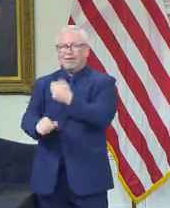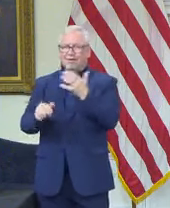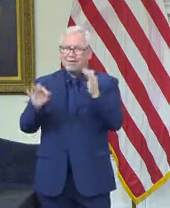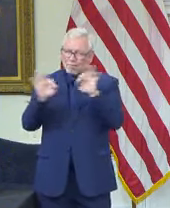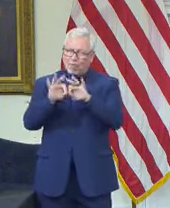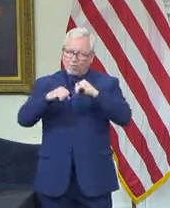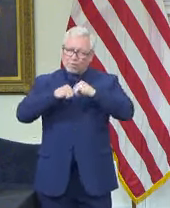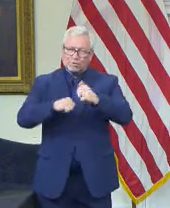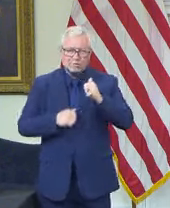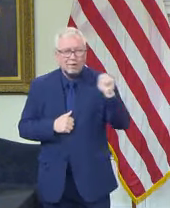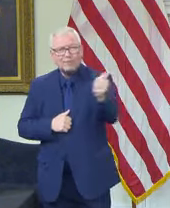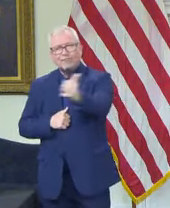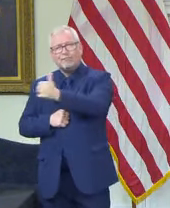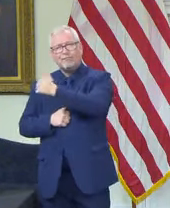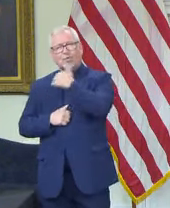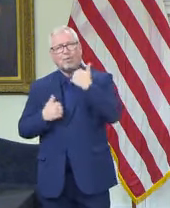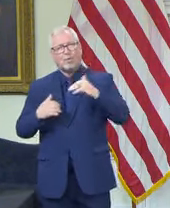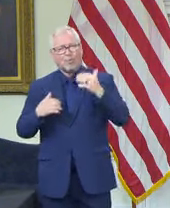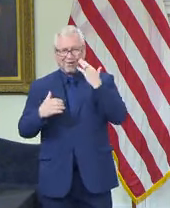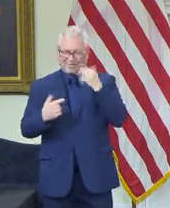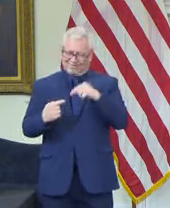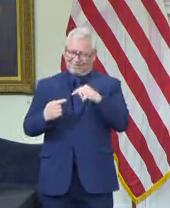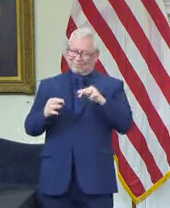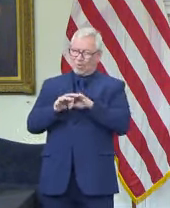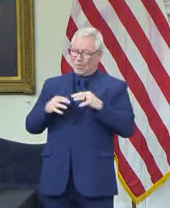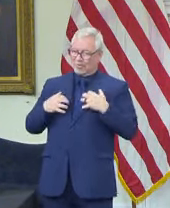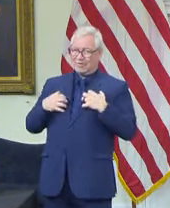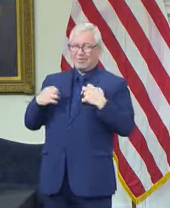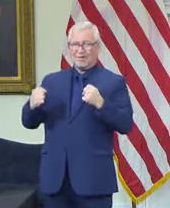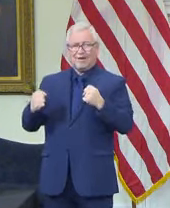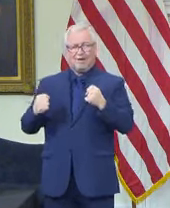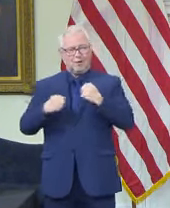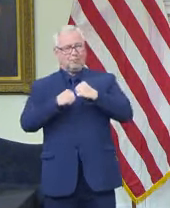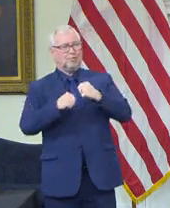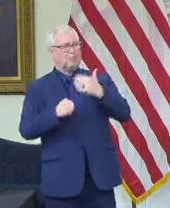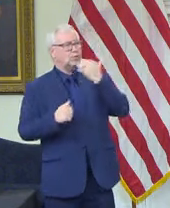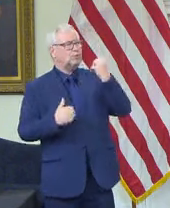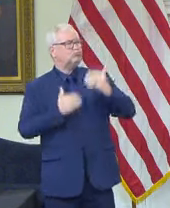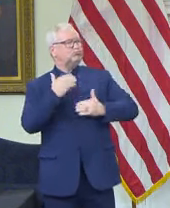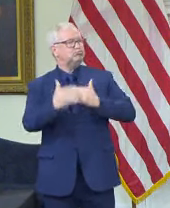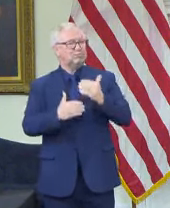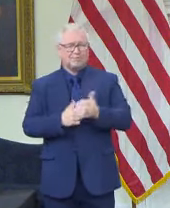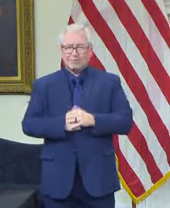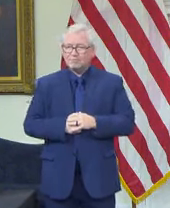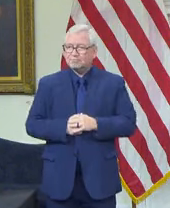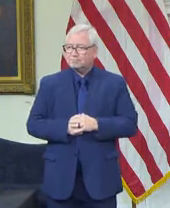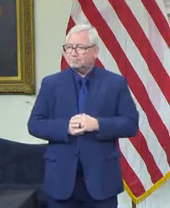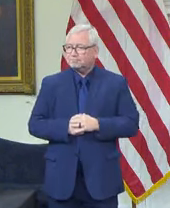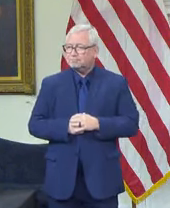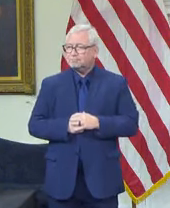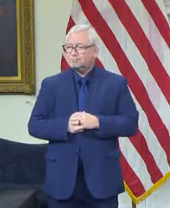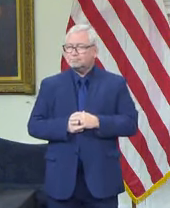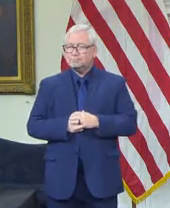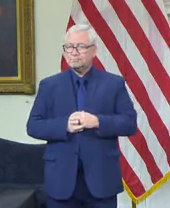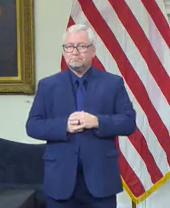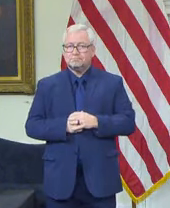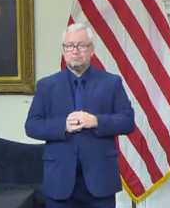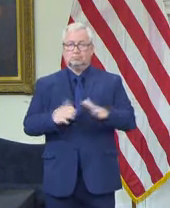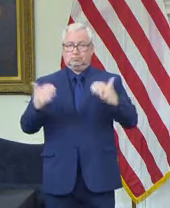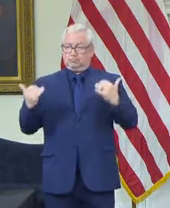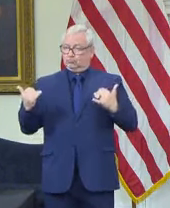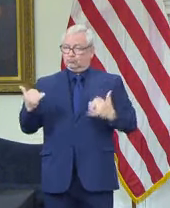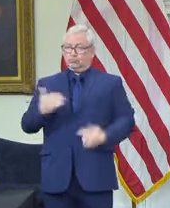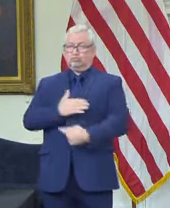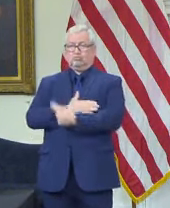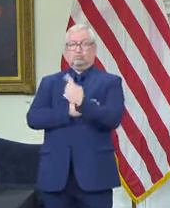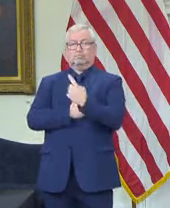and its variants. Today we are 15 days into the 30-day state